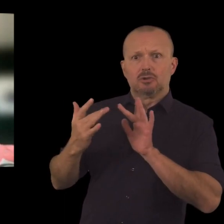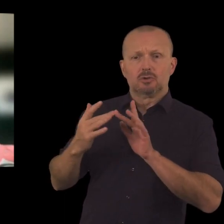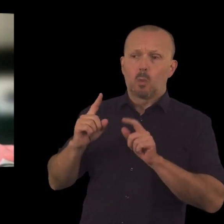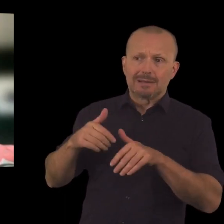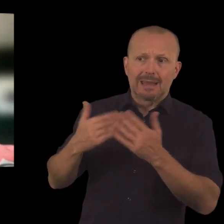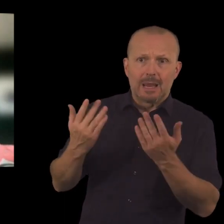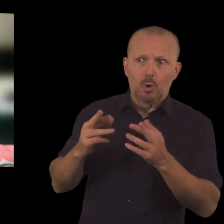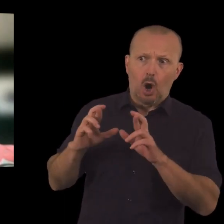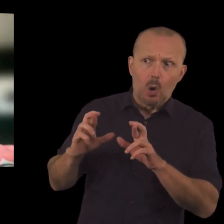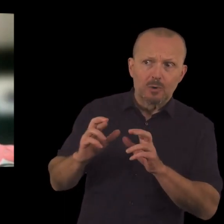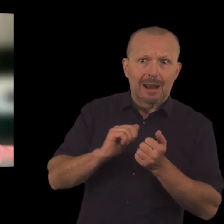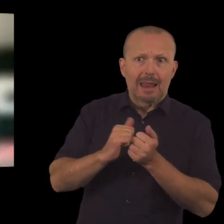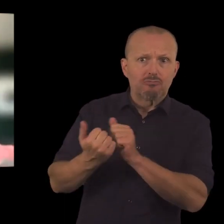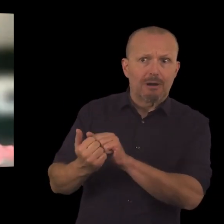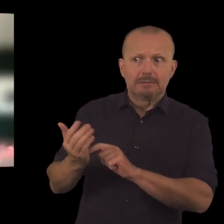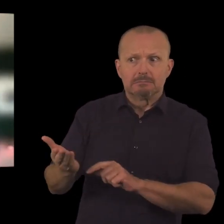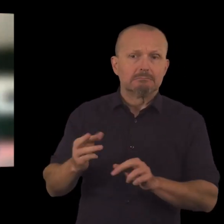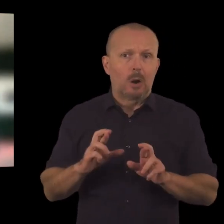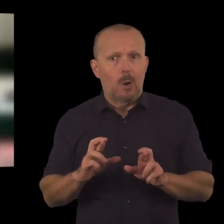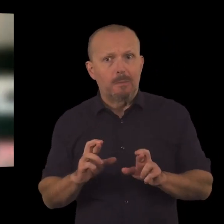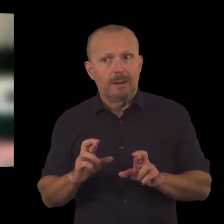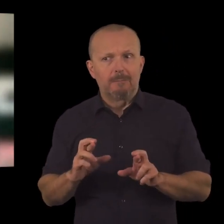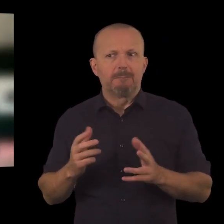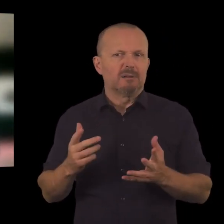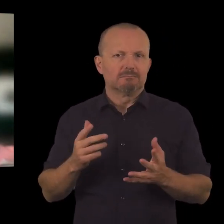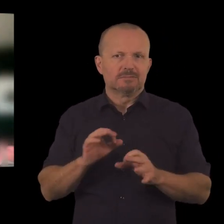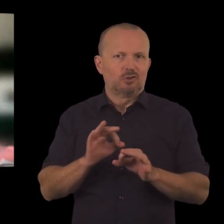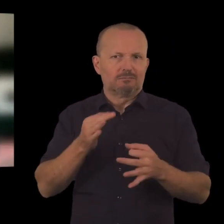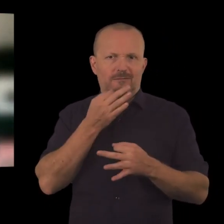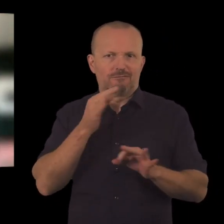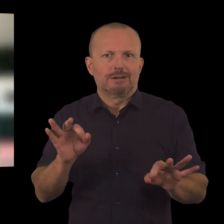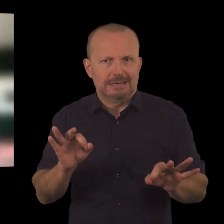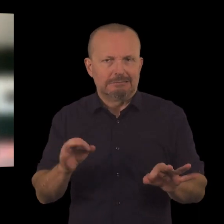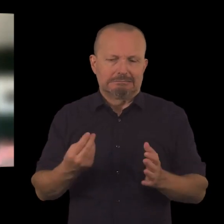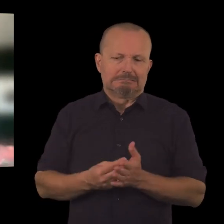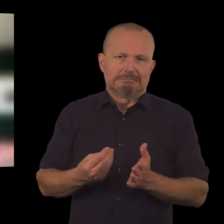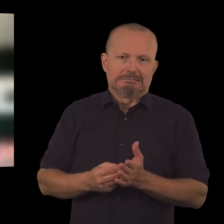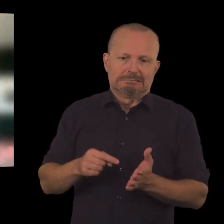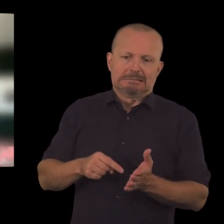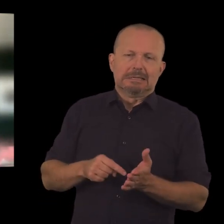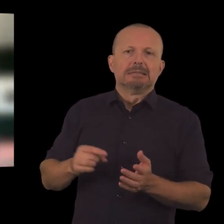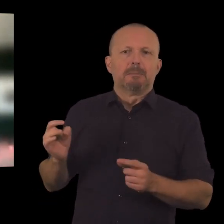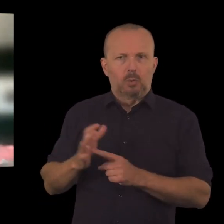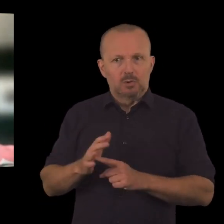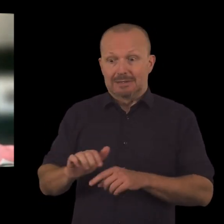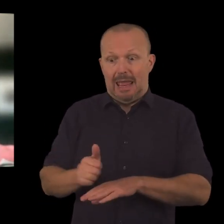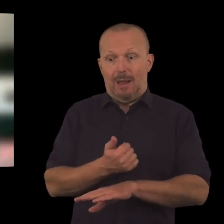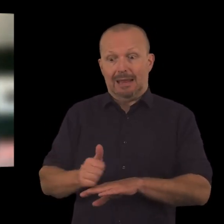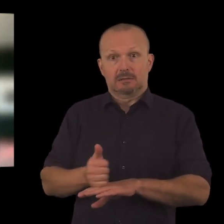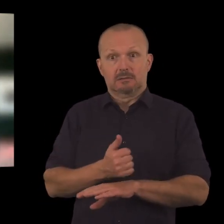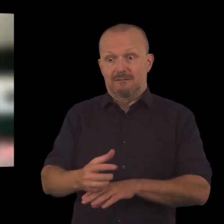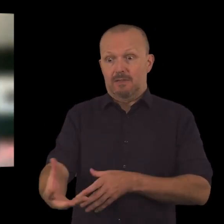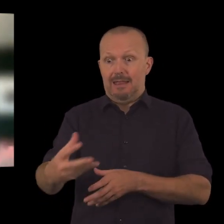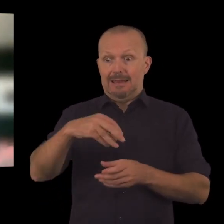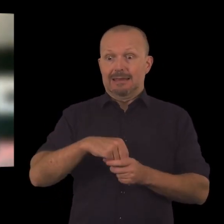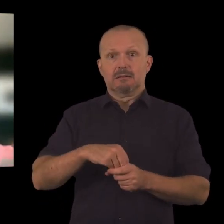we are in conversation with a group in Australia as well, just to one day we hope to collaborate with them. But